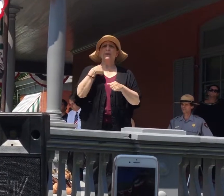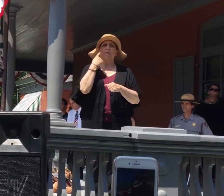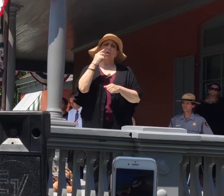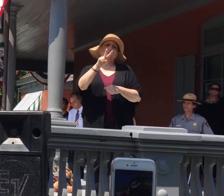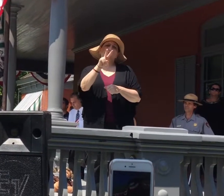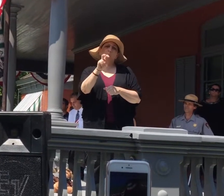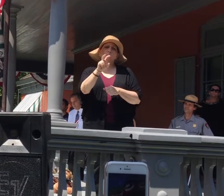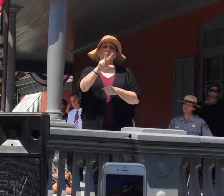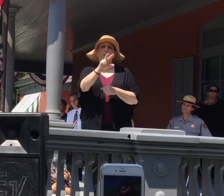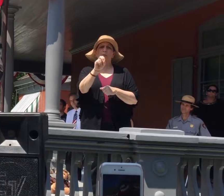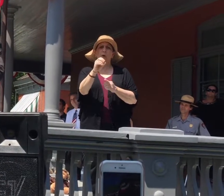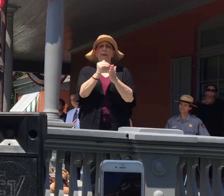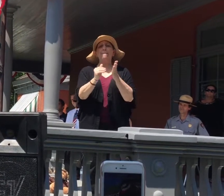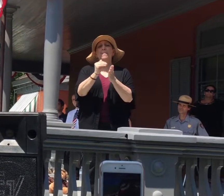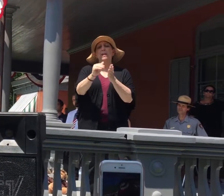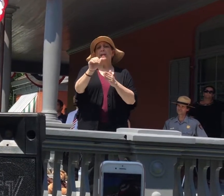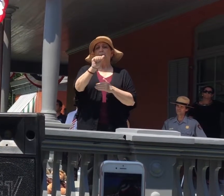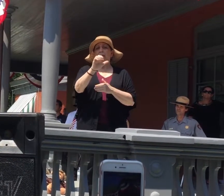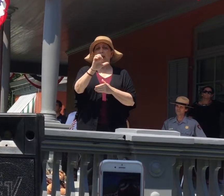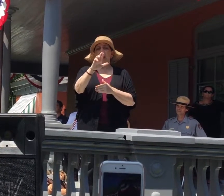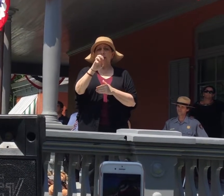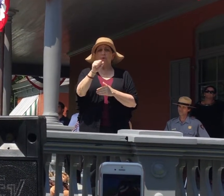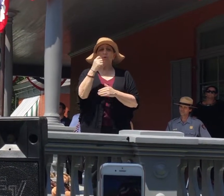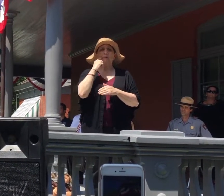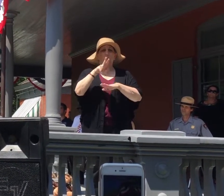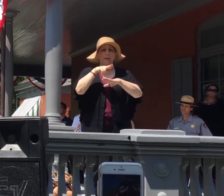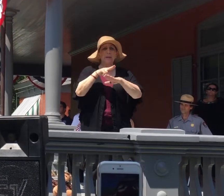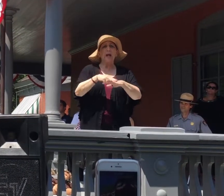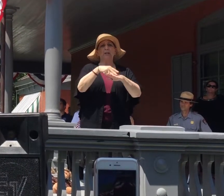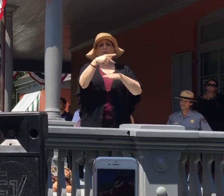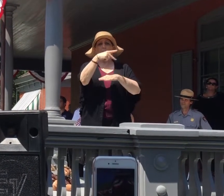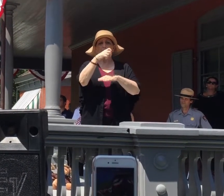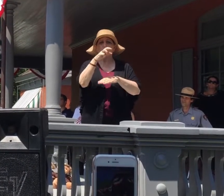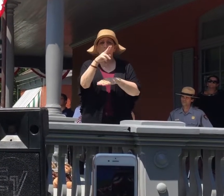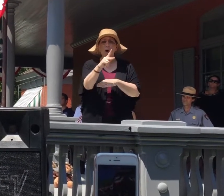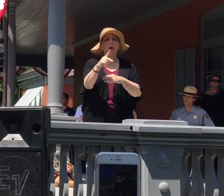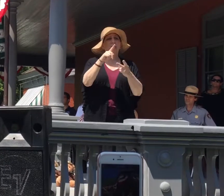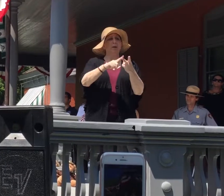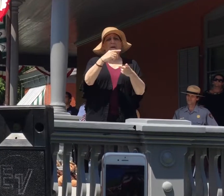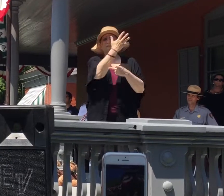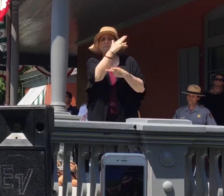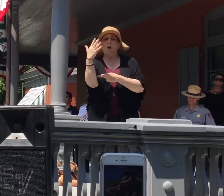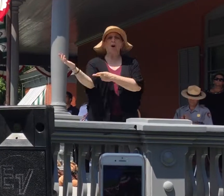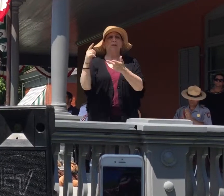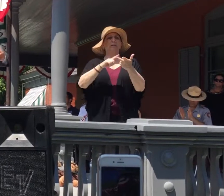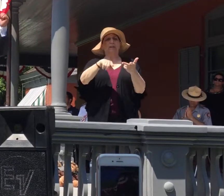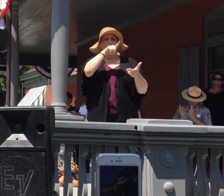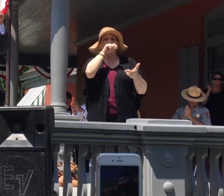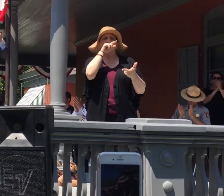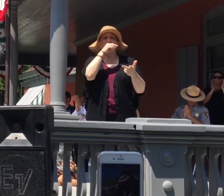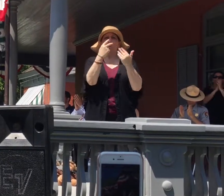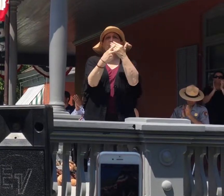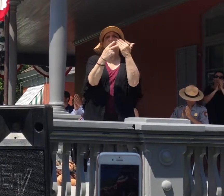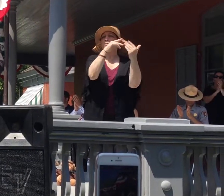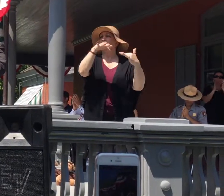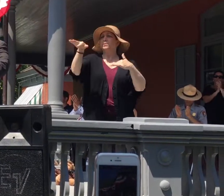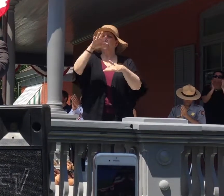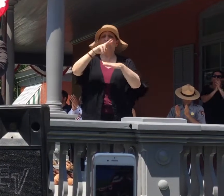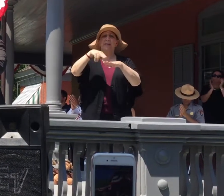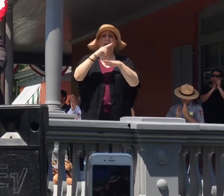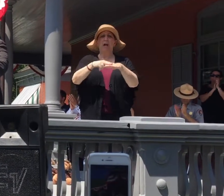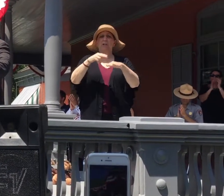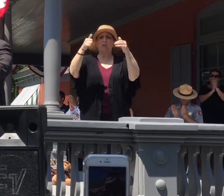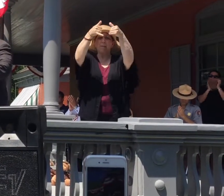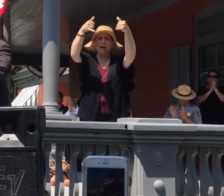million acres of national parks, national forests, wildlife refuges, bird sanctuaries, and national